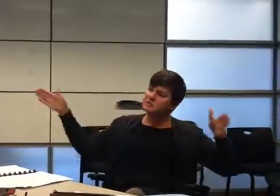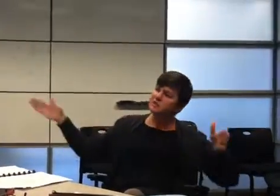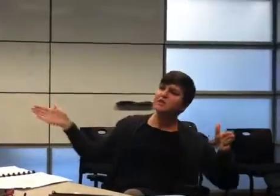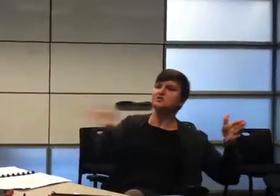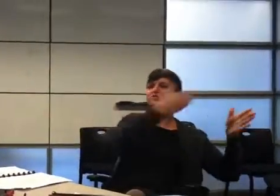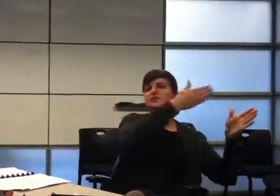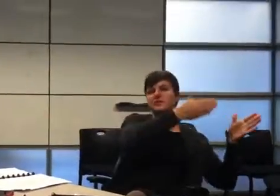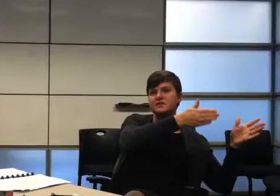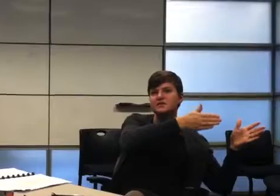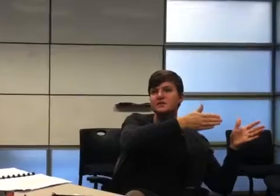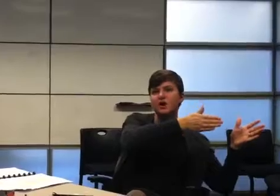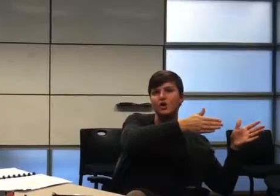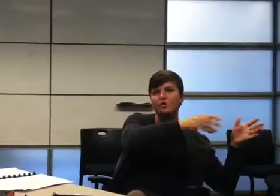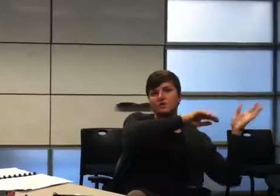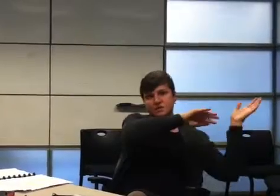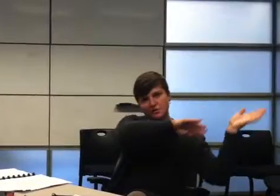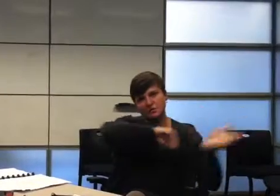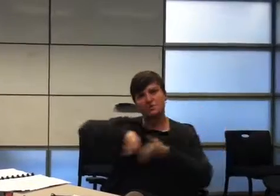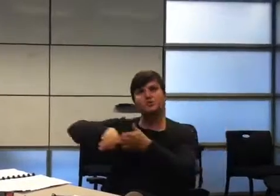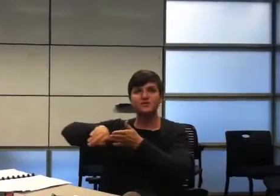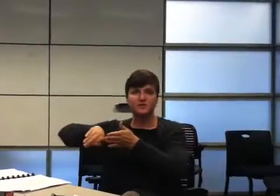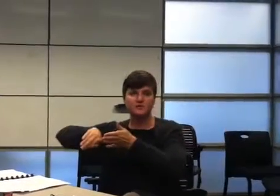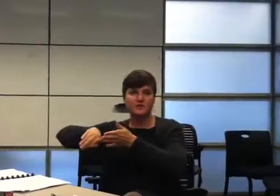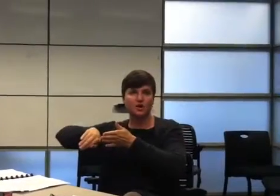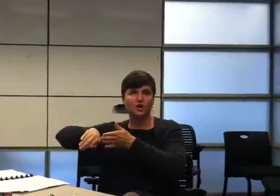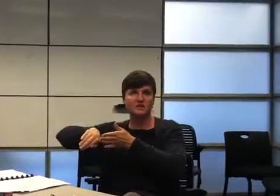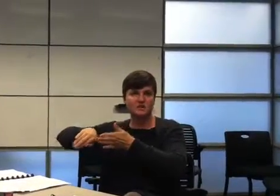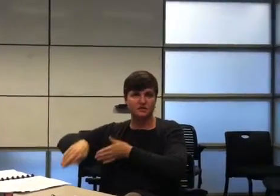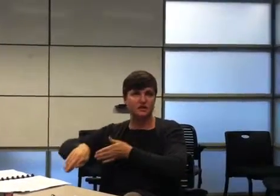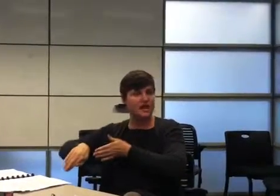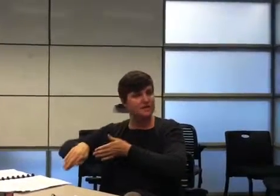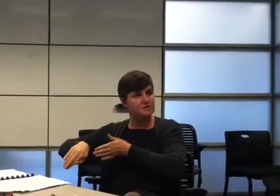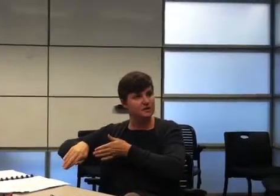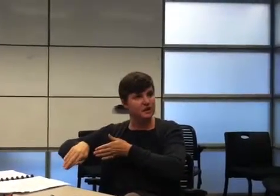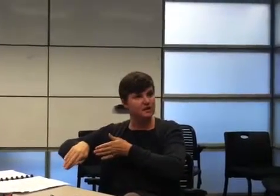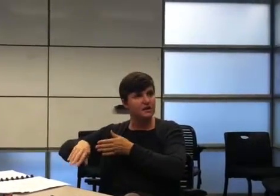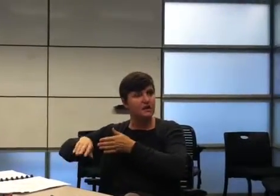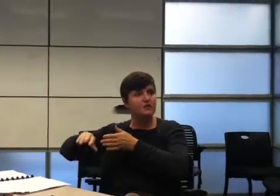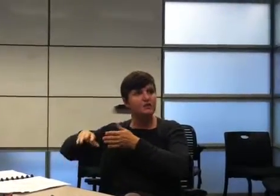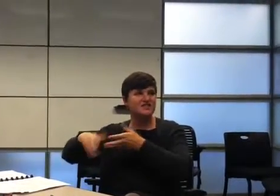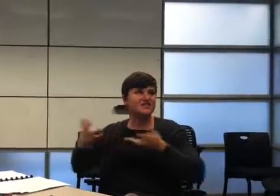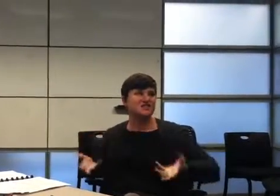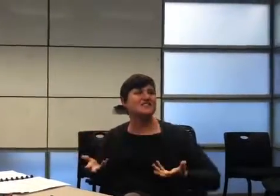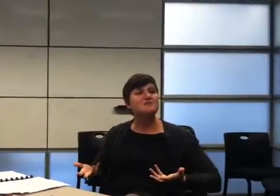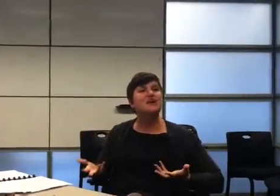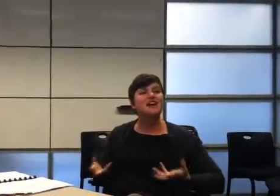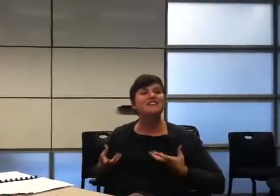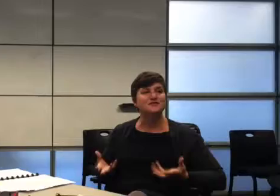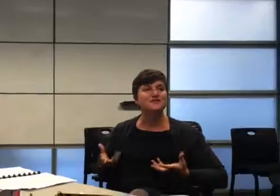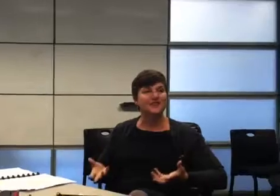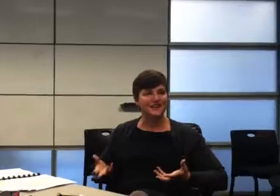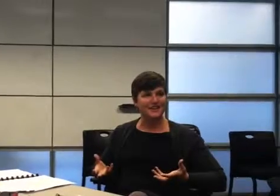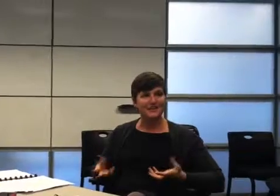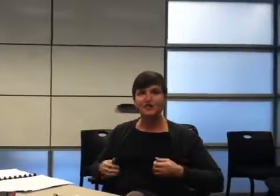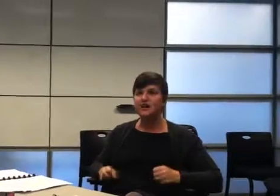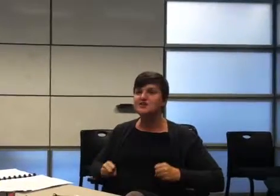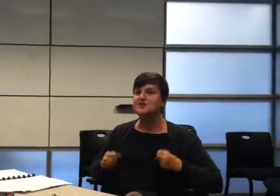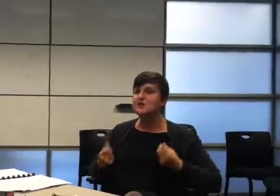Sometimes I'll bundle more things into the home, sometimes I'll pull things from the home and start the class with that, because they're the same kind of thing, and they're actually meant